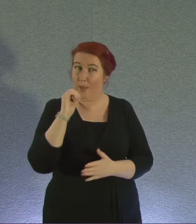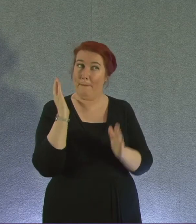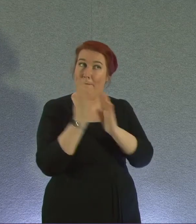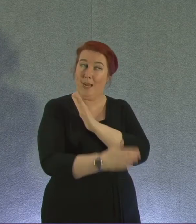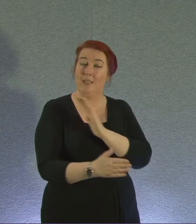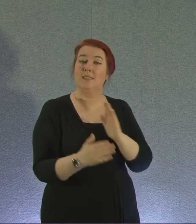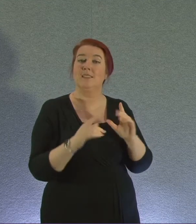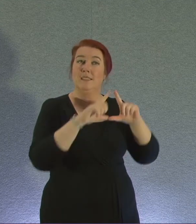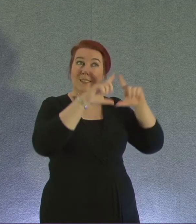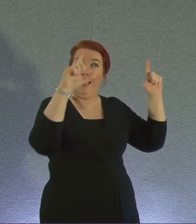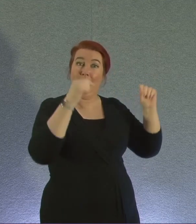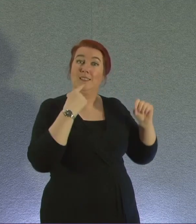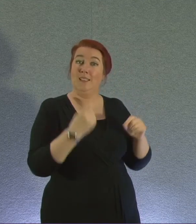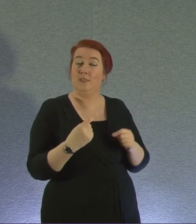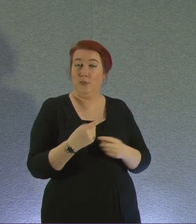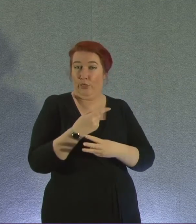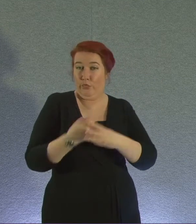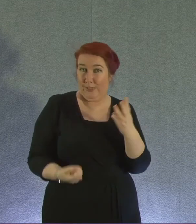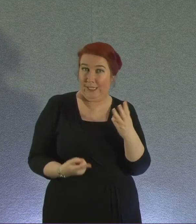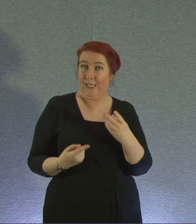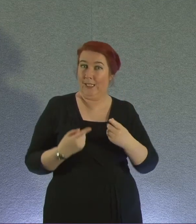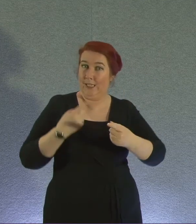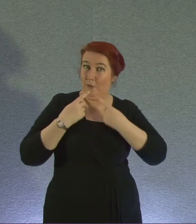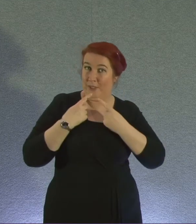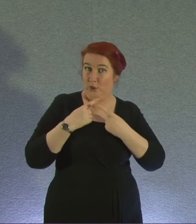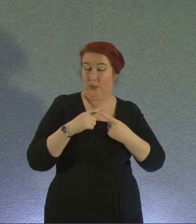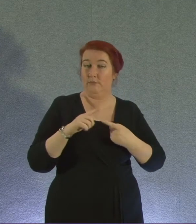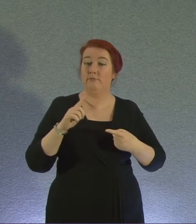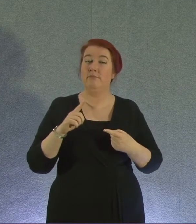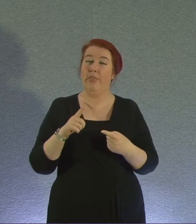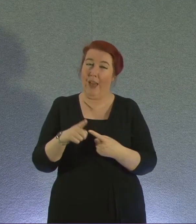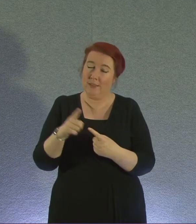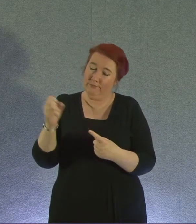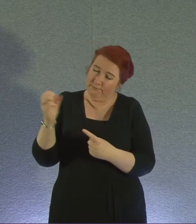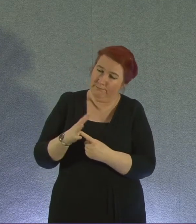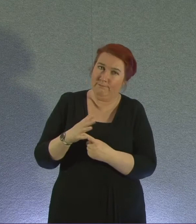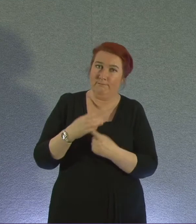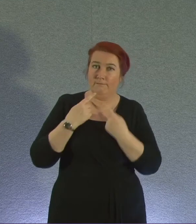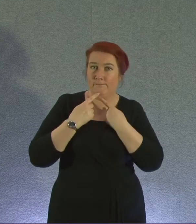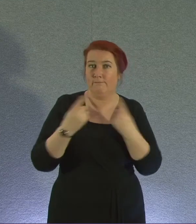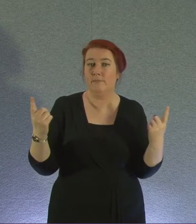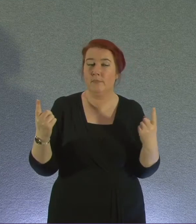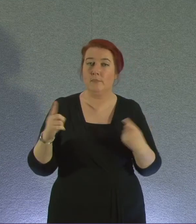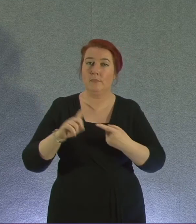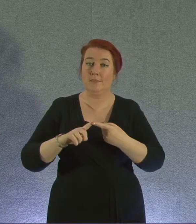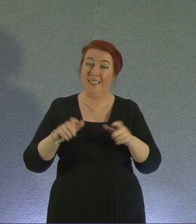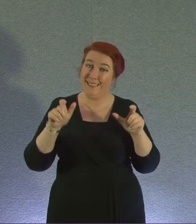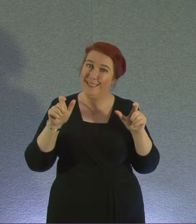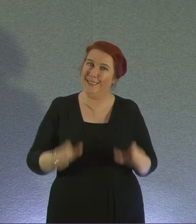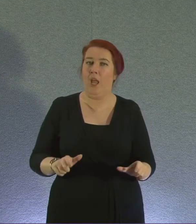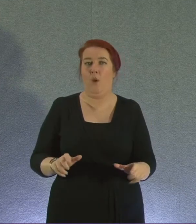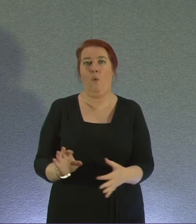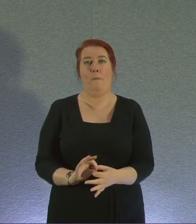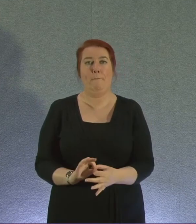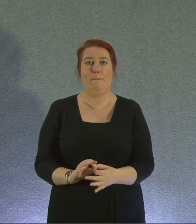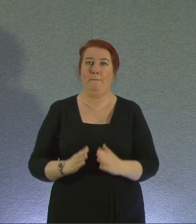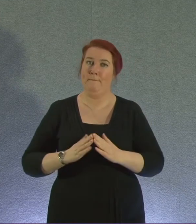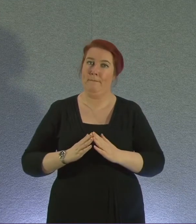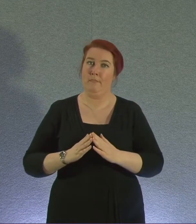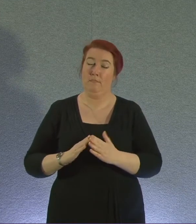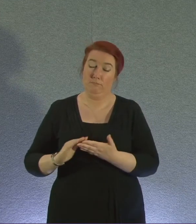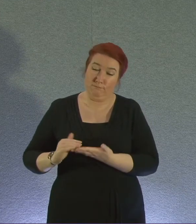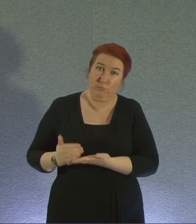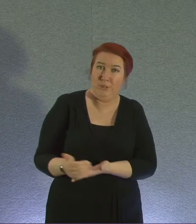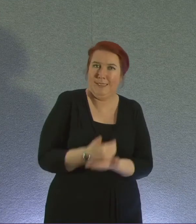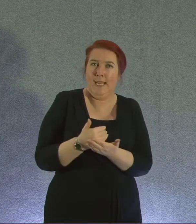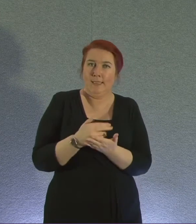have 3 messages on them, and I want to repeat those messages now as the core messages. Stay at home. Protect the